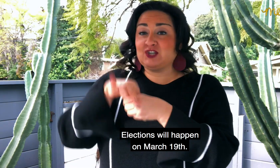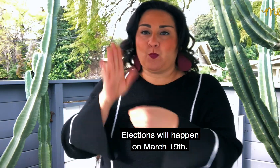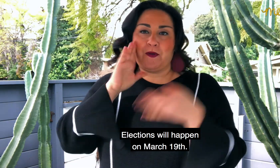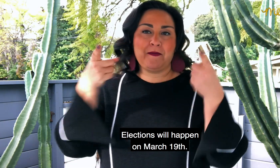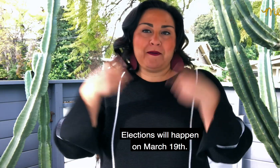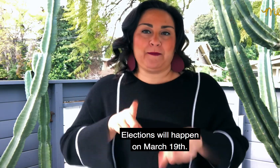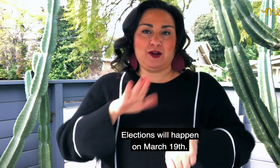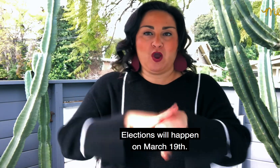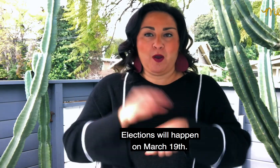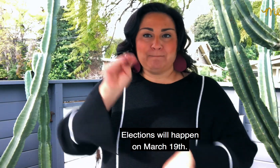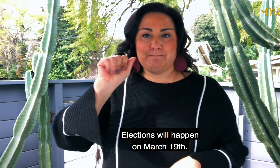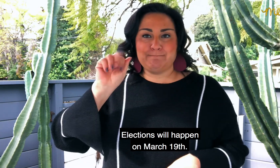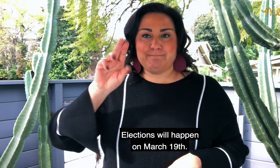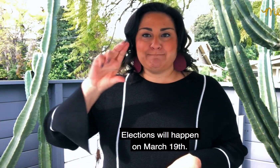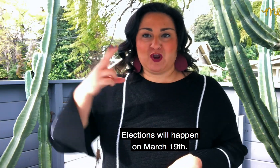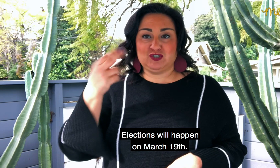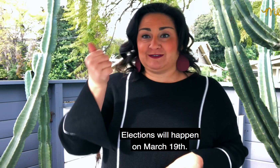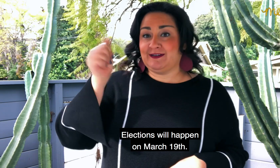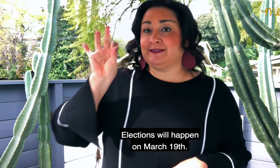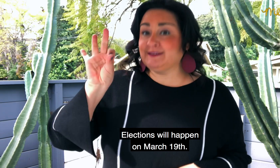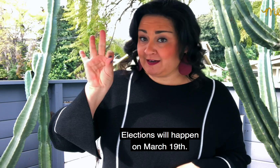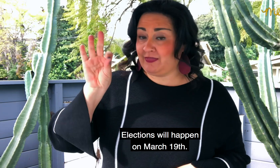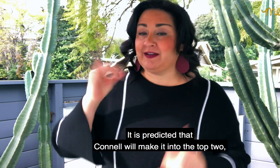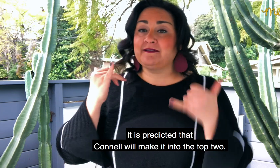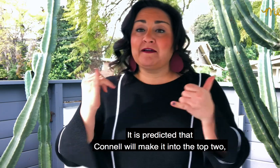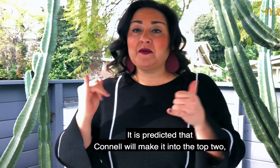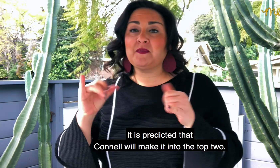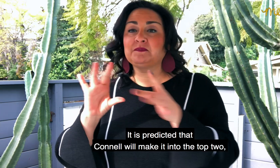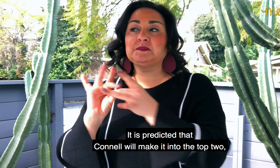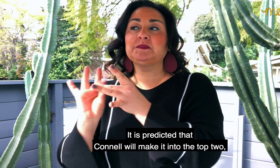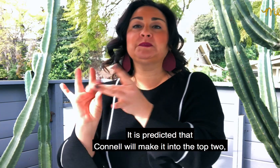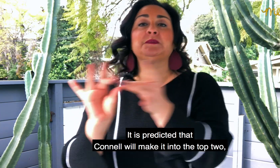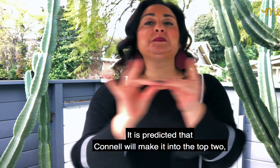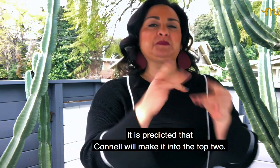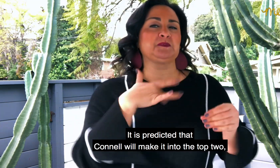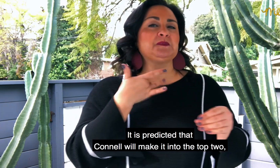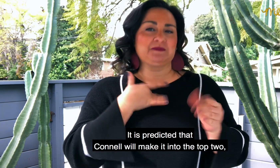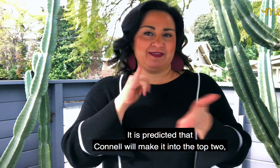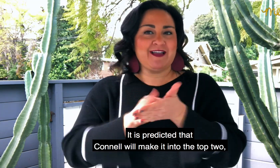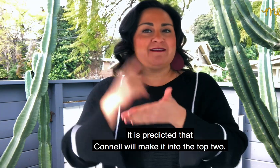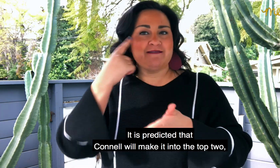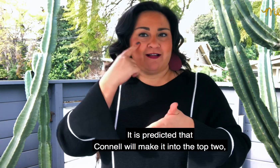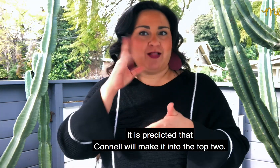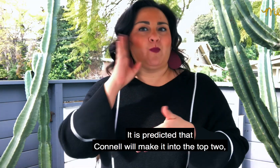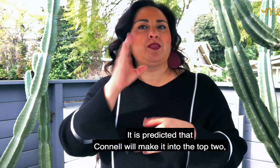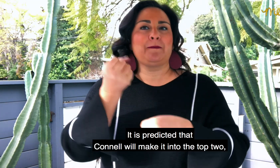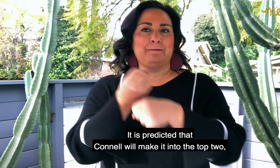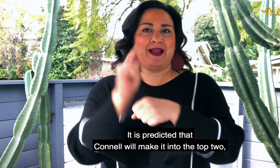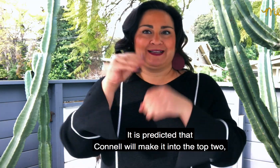Elections will happen on March 19th. It's predicted that Connell will make it into the top 2,